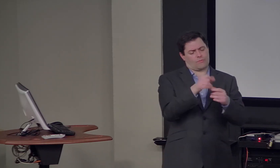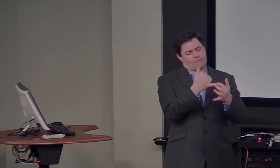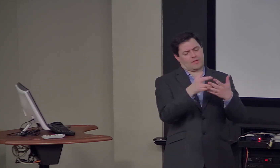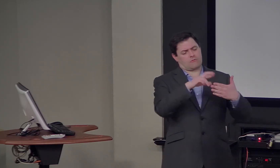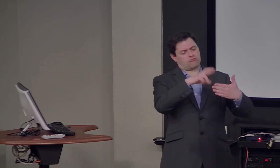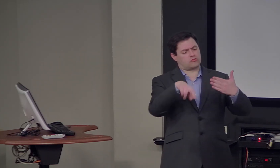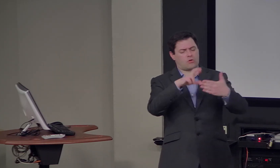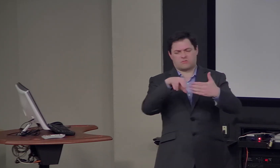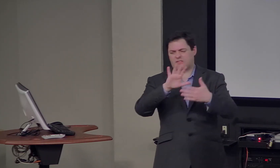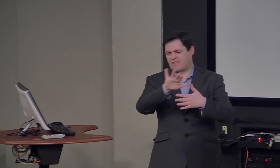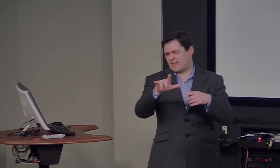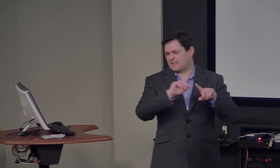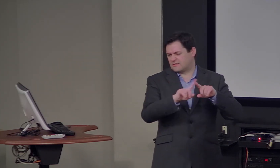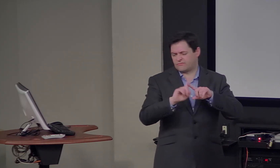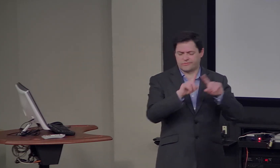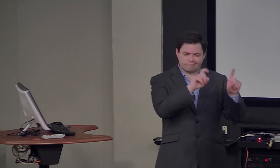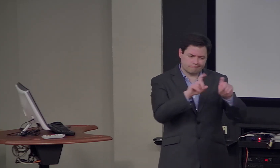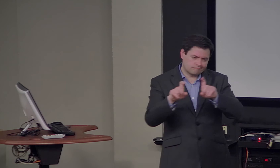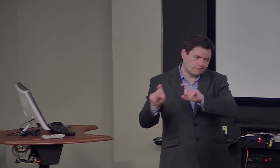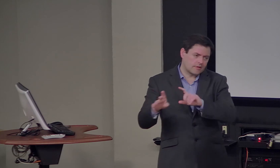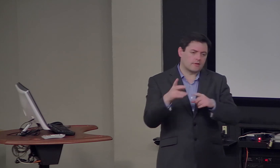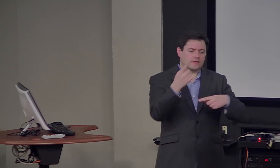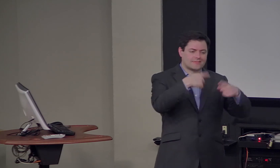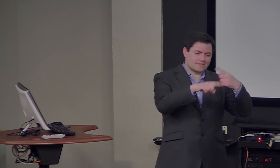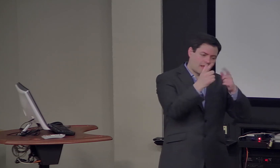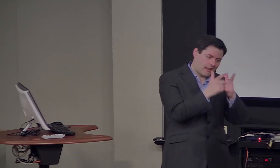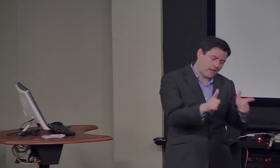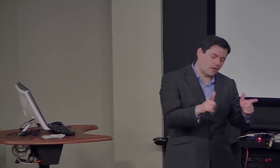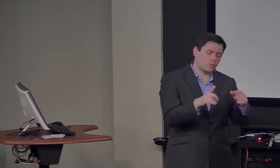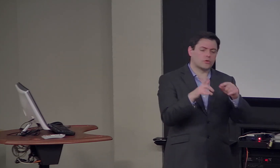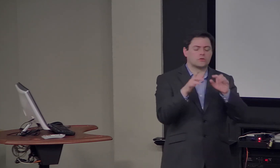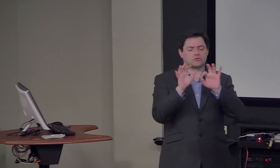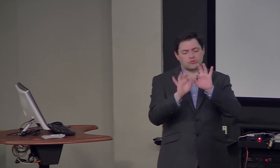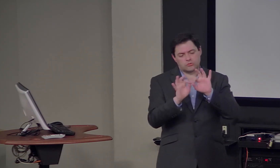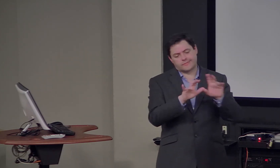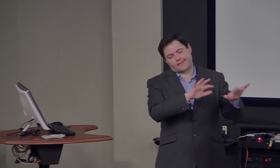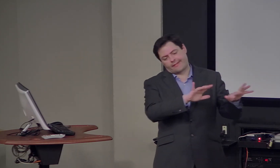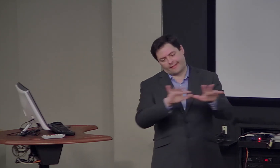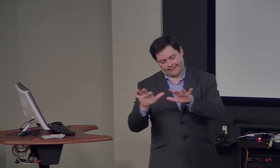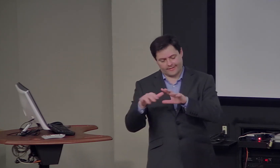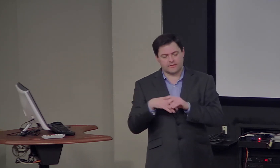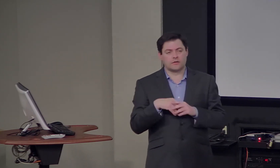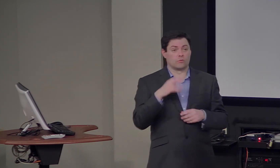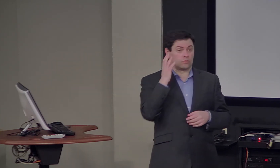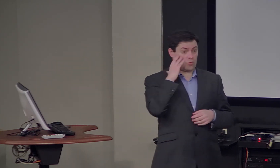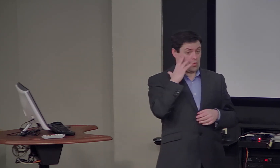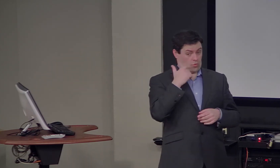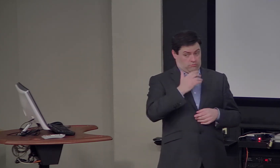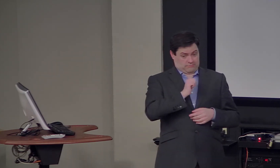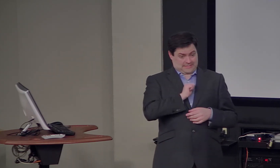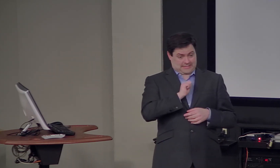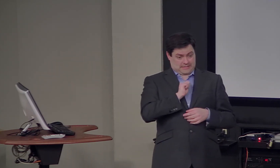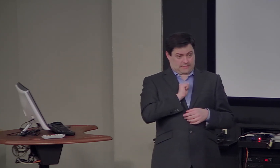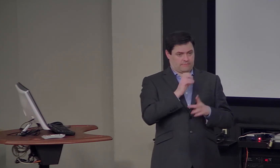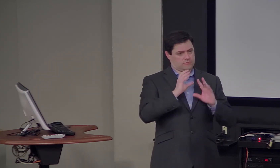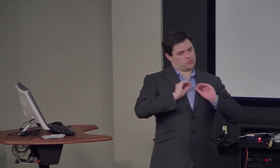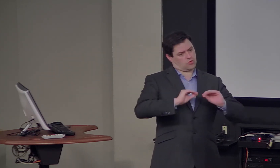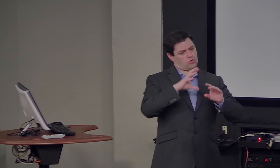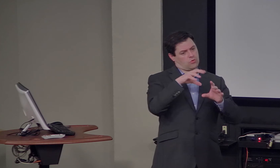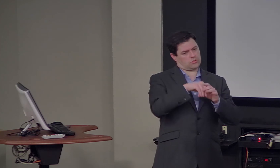You know, this also includes a number of other results as a result of different tests, looking at sign language and interpreting skills. I know, just speaking from